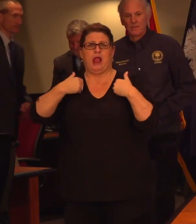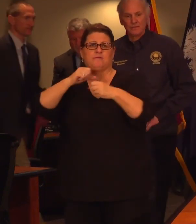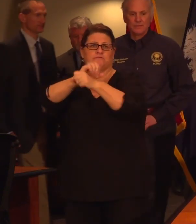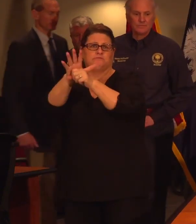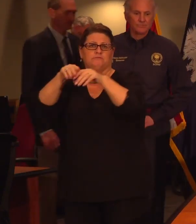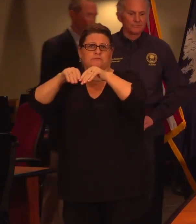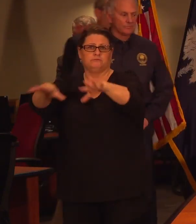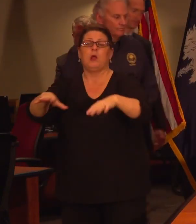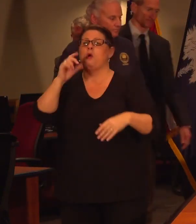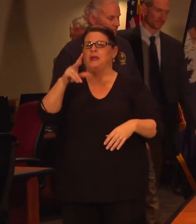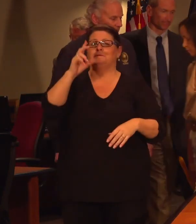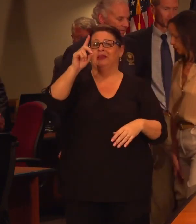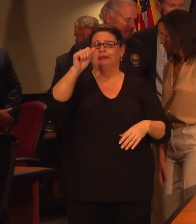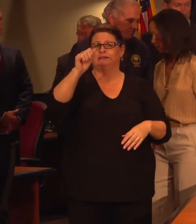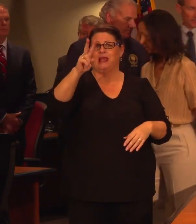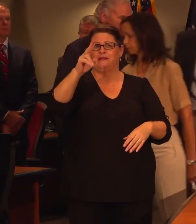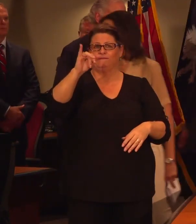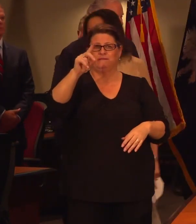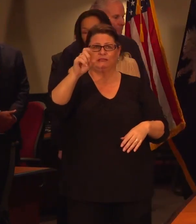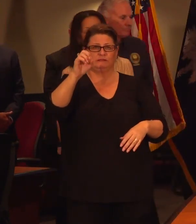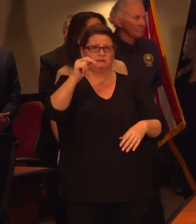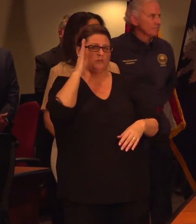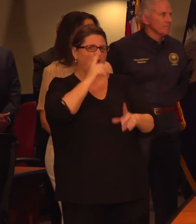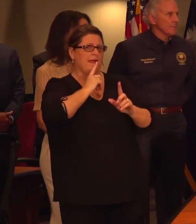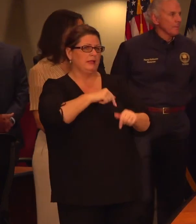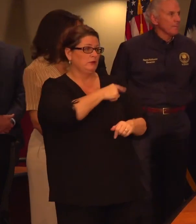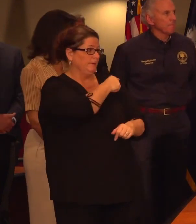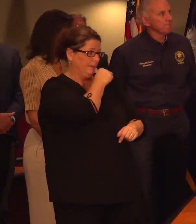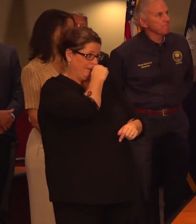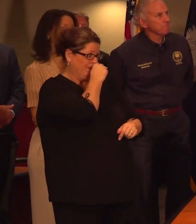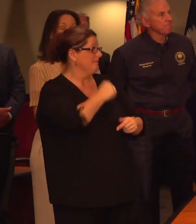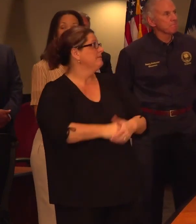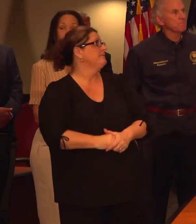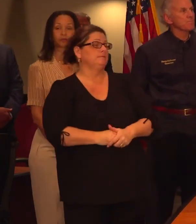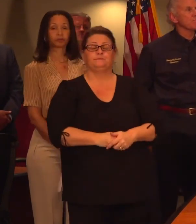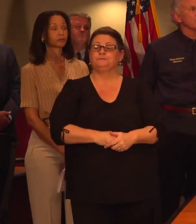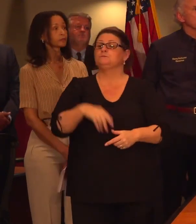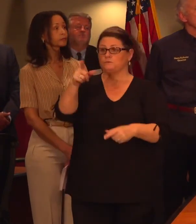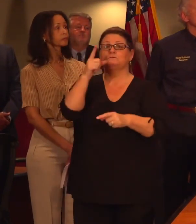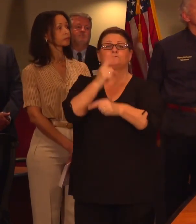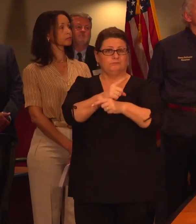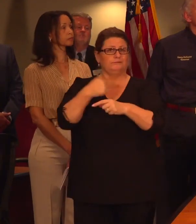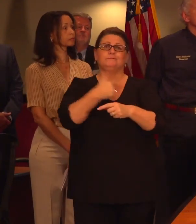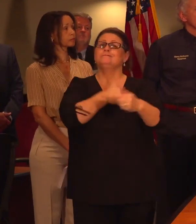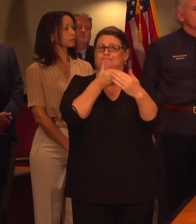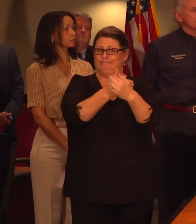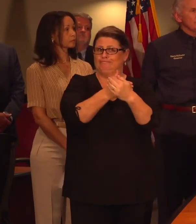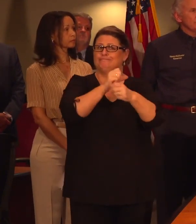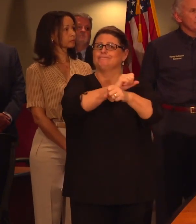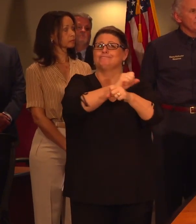Director Mr. Davidson. Davidson will answer that. Thank you, Governor. You're correct. We are working closely with